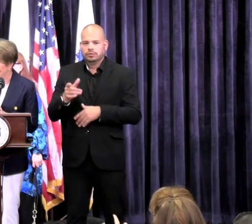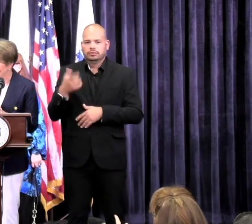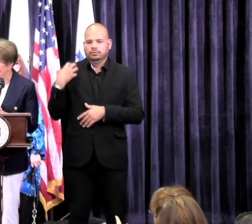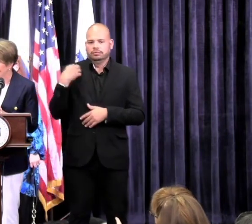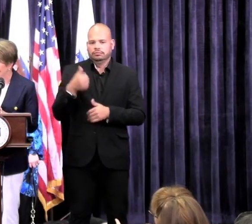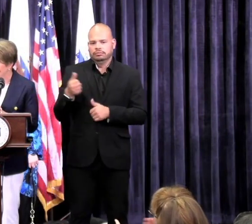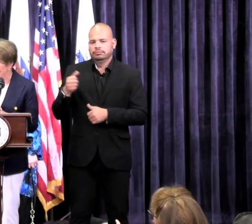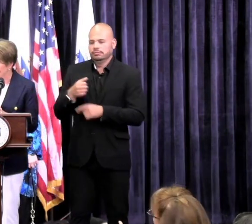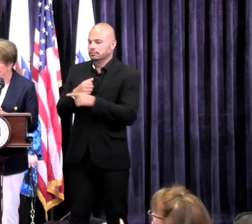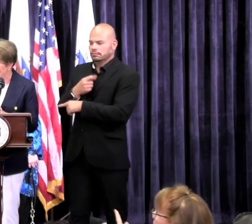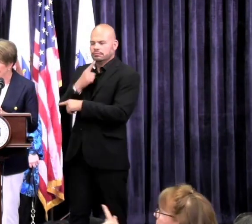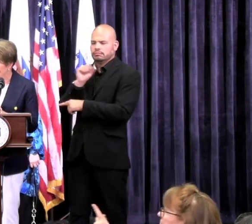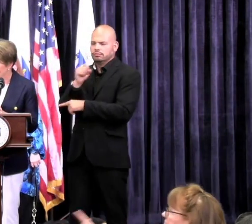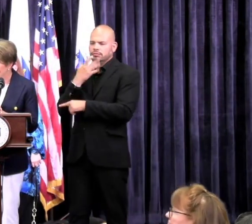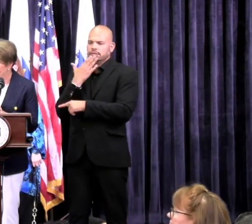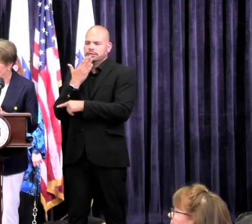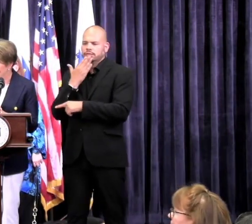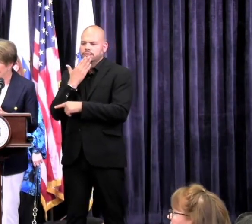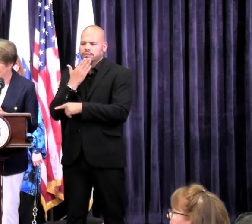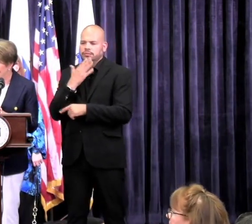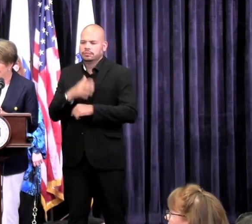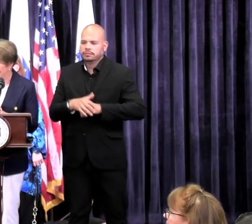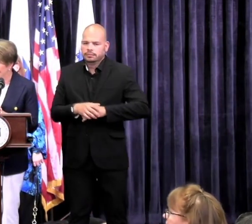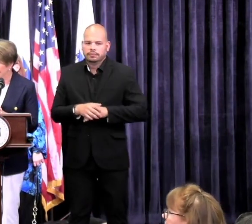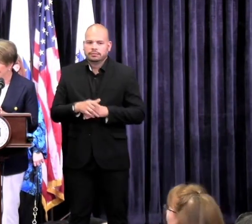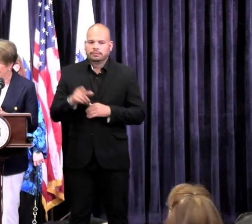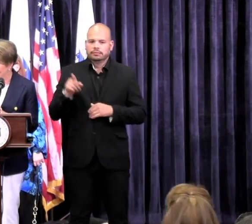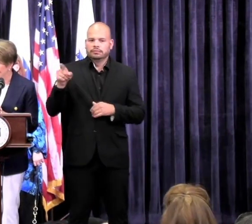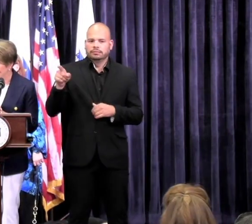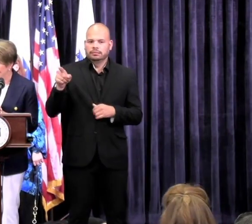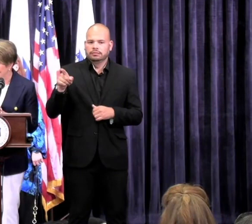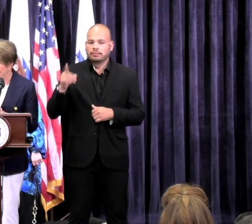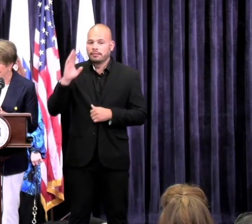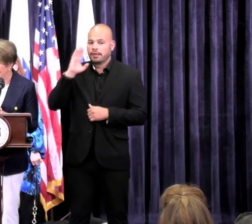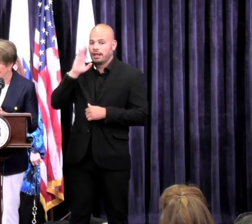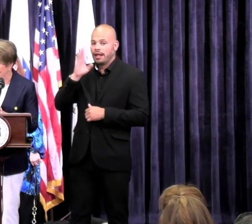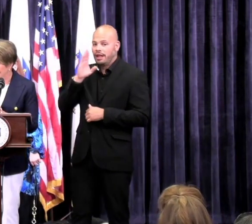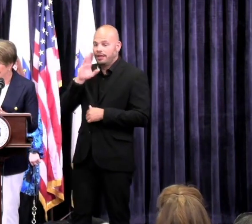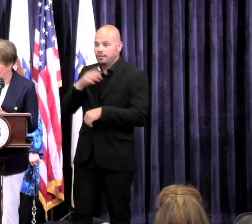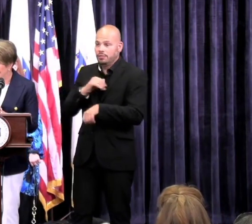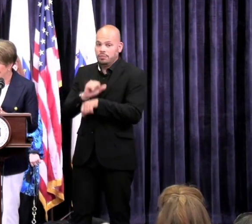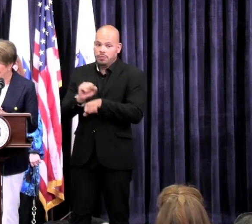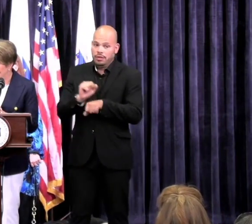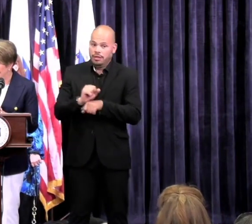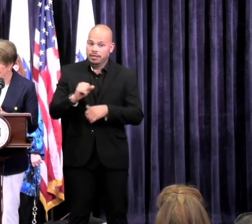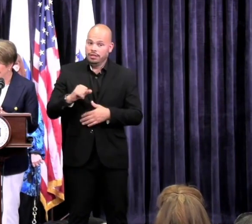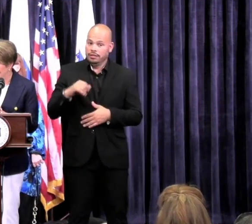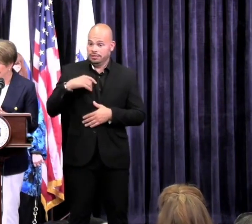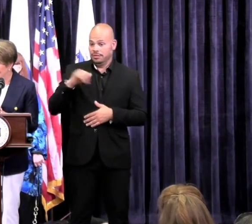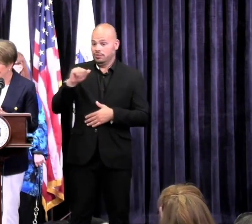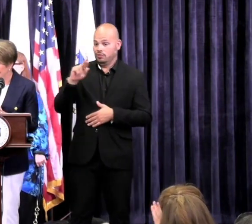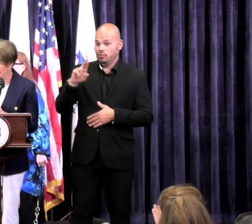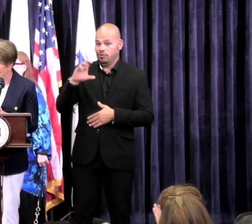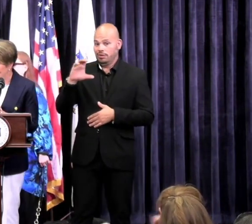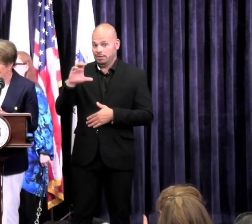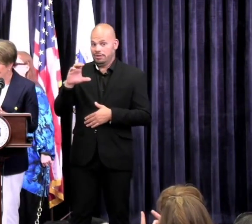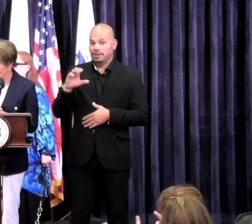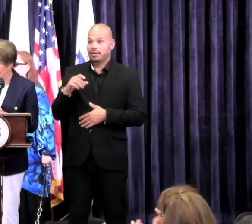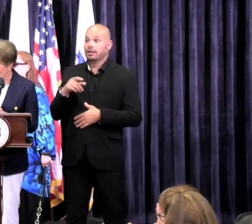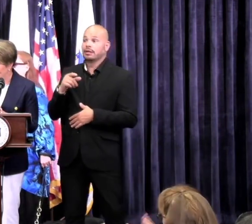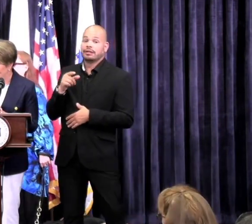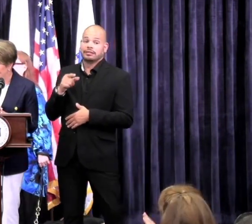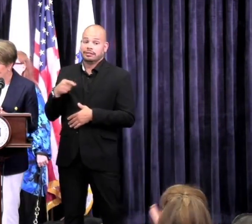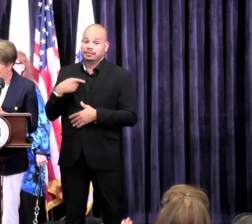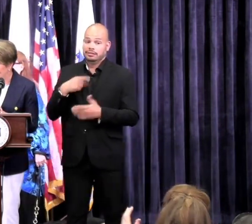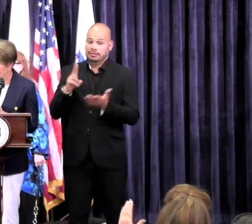do you think it's sort of a I don't think of course will you be here handling the overall for customers of the Commonwealth while you're